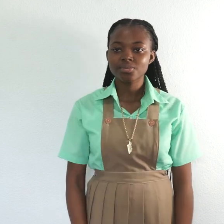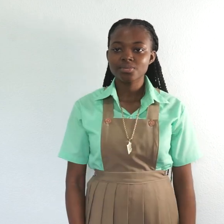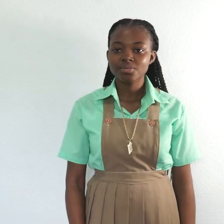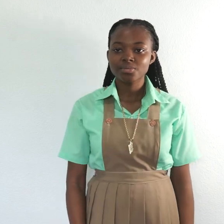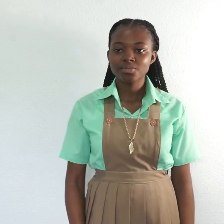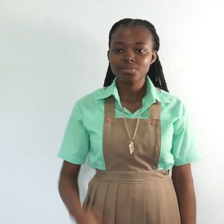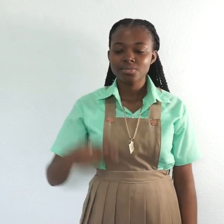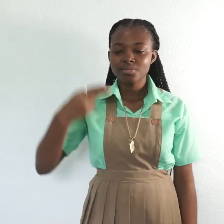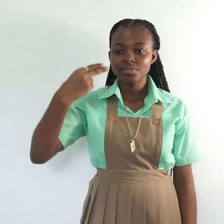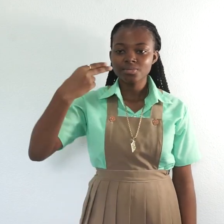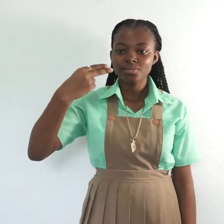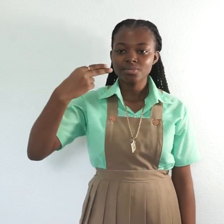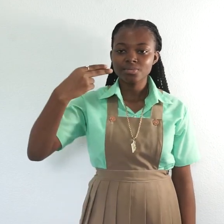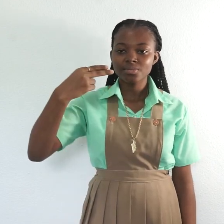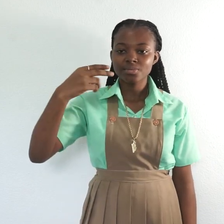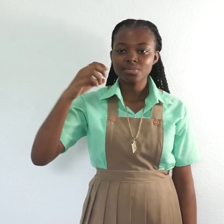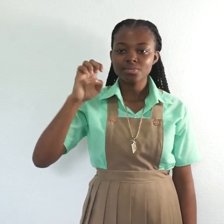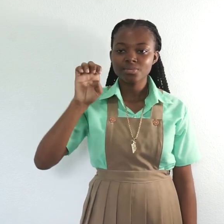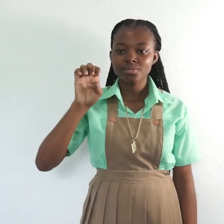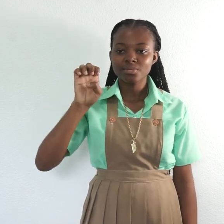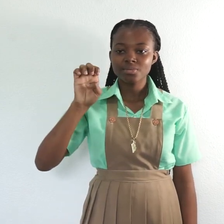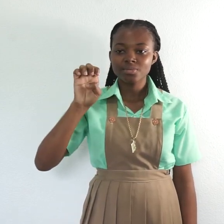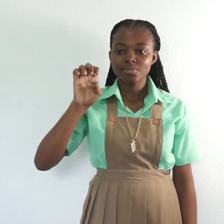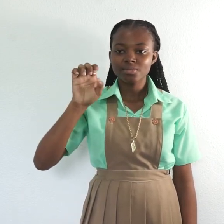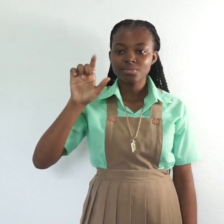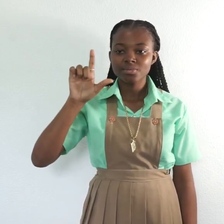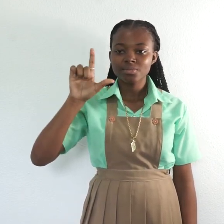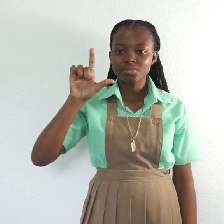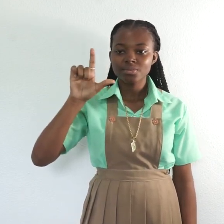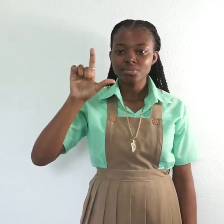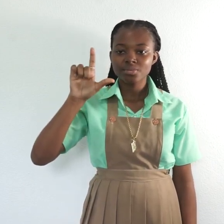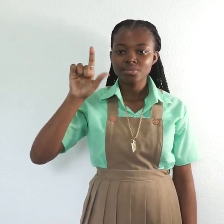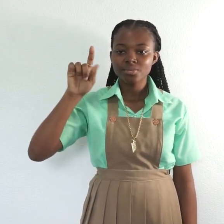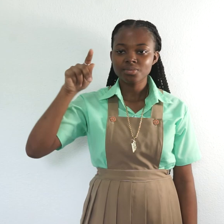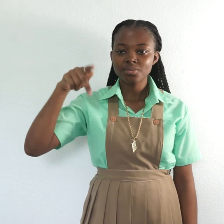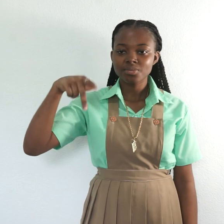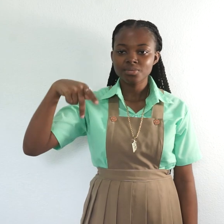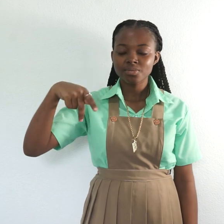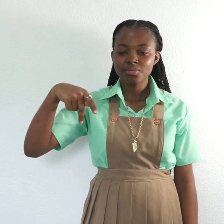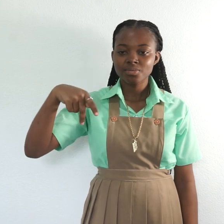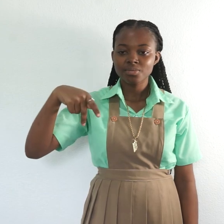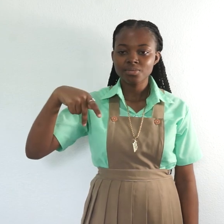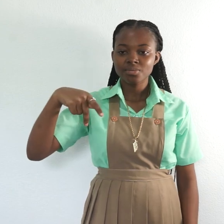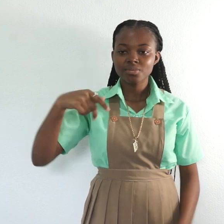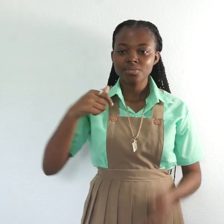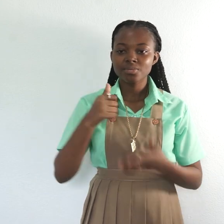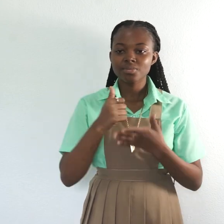Help H E L P Help